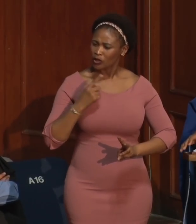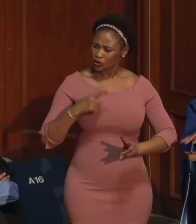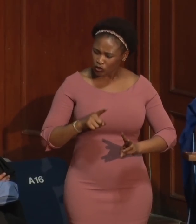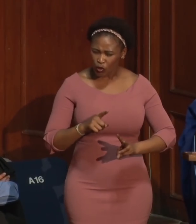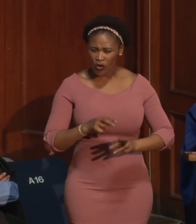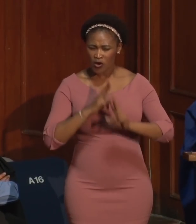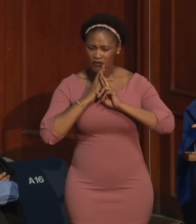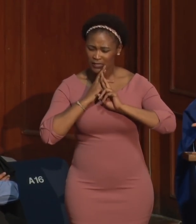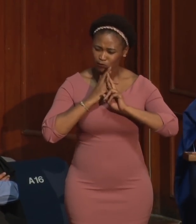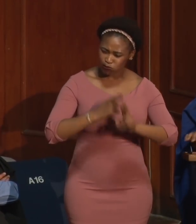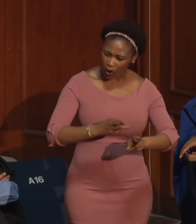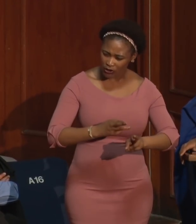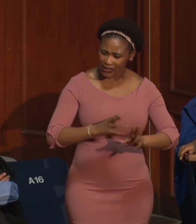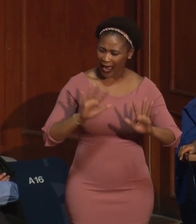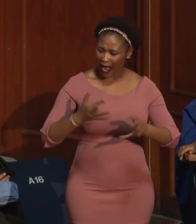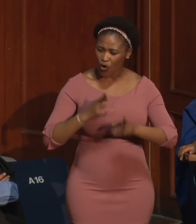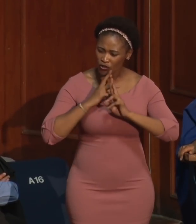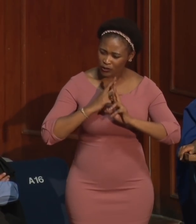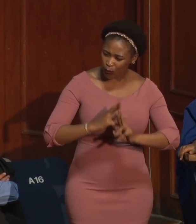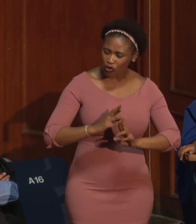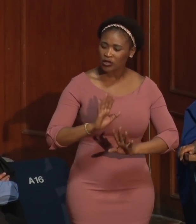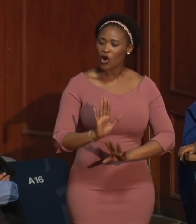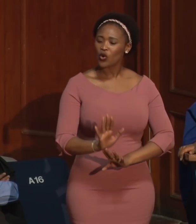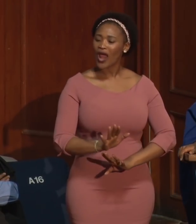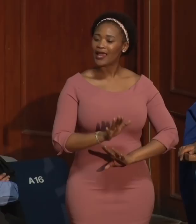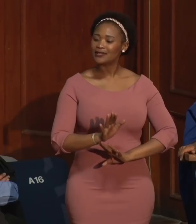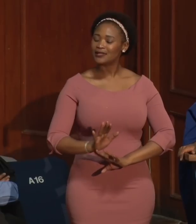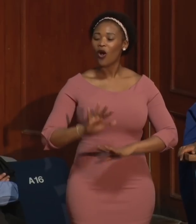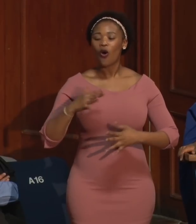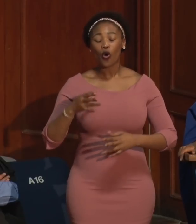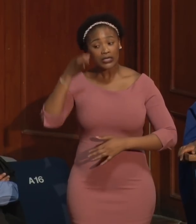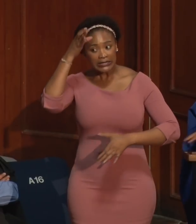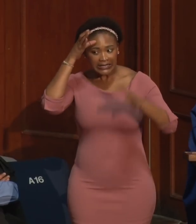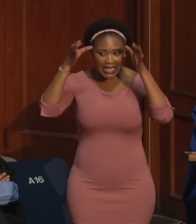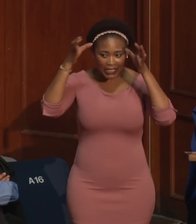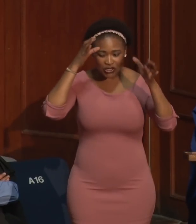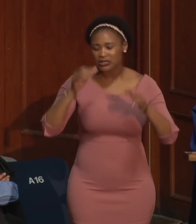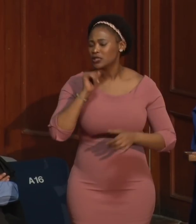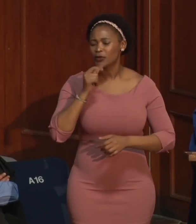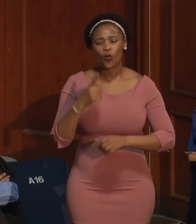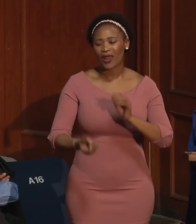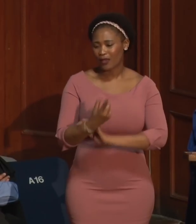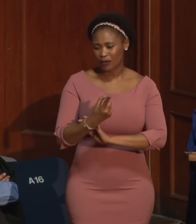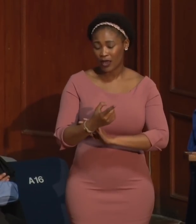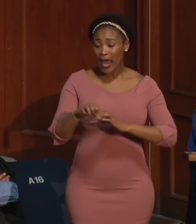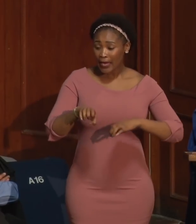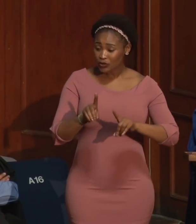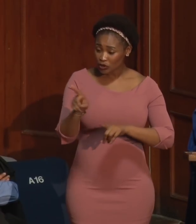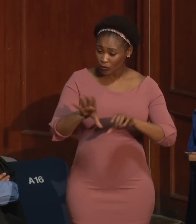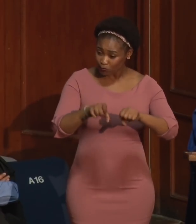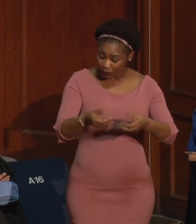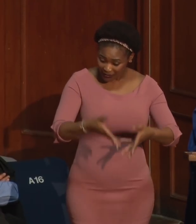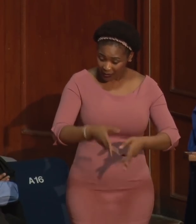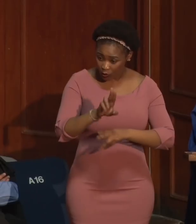respond to them with grace and with intelligence, whatever events might occur. The education that you have received here at